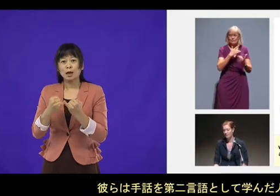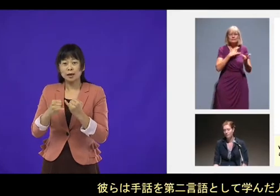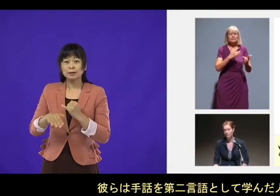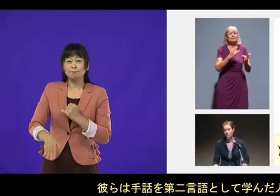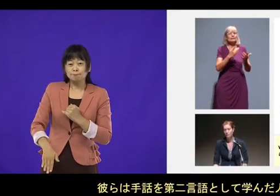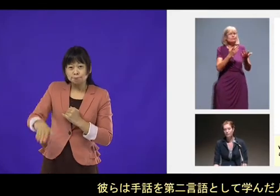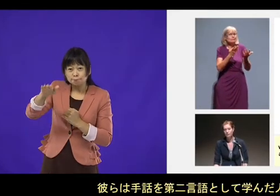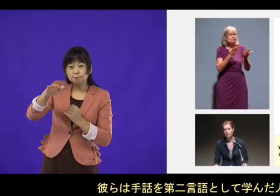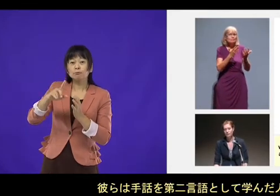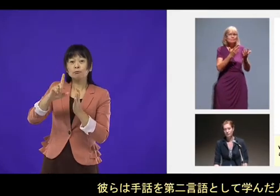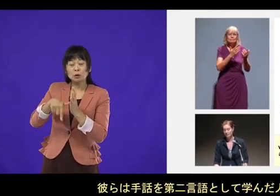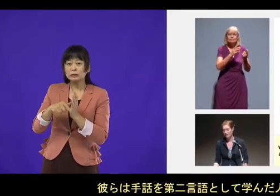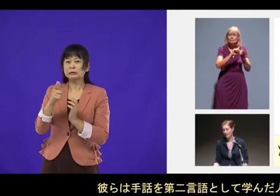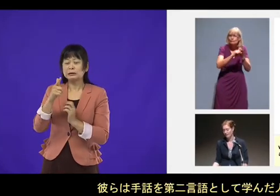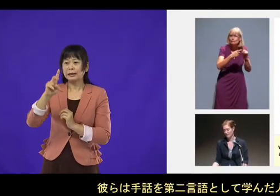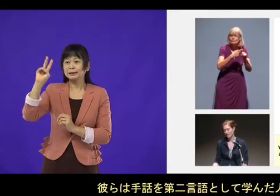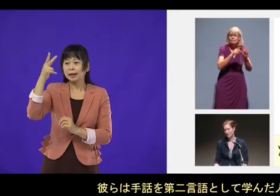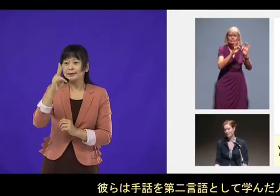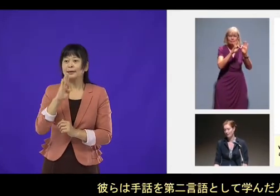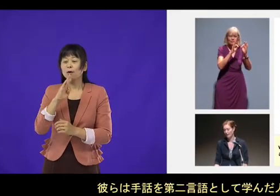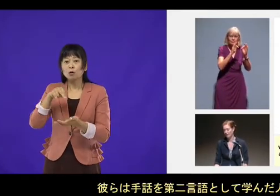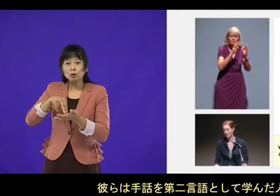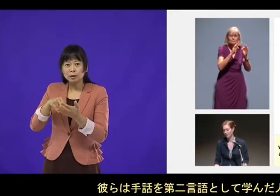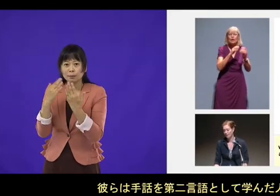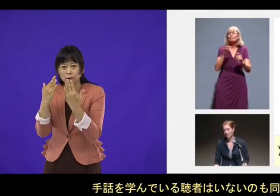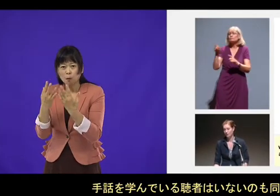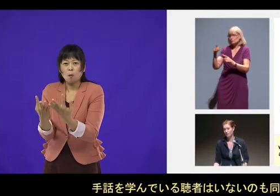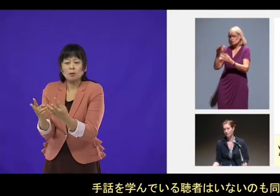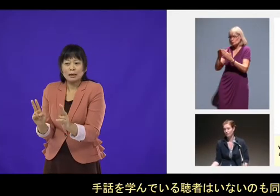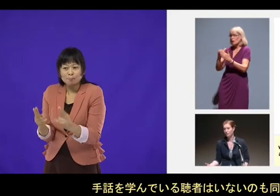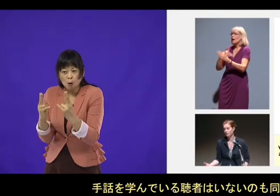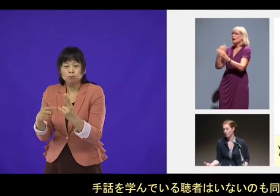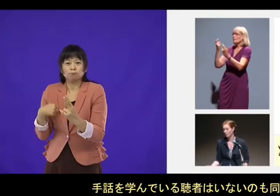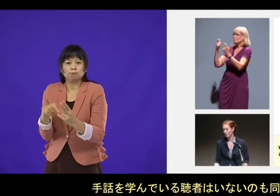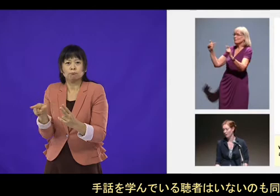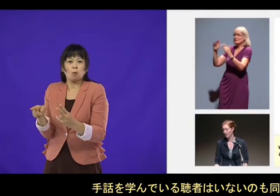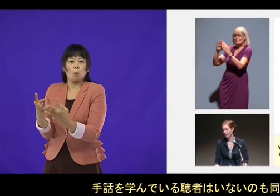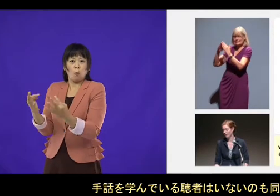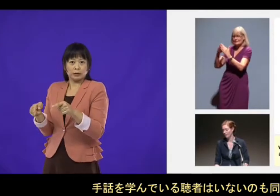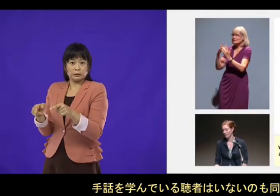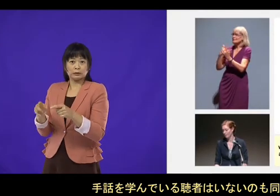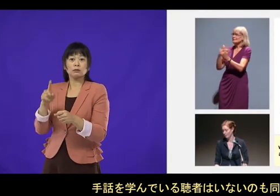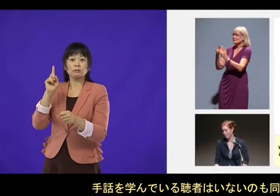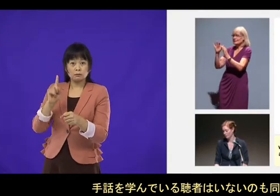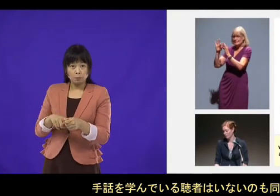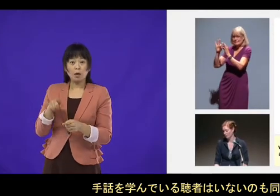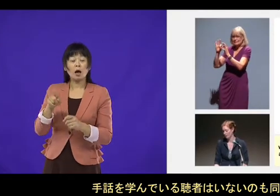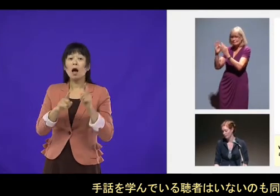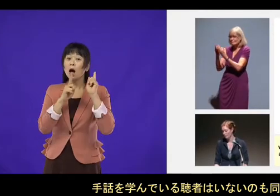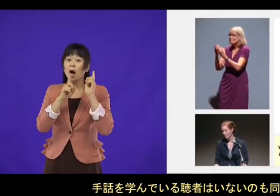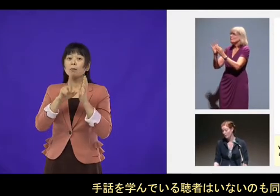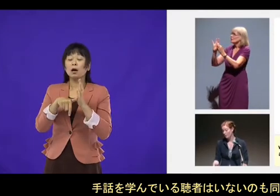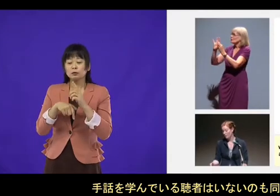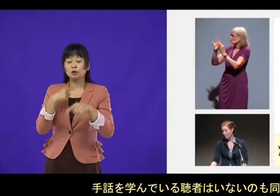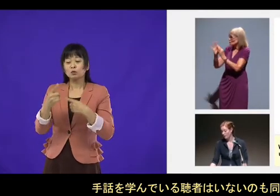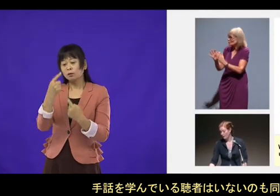deaf, who learn to sign as a second language. And there's virtually no hearing people who learn to